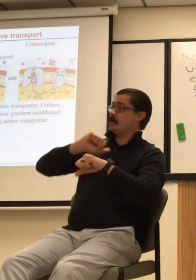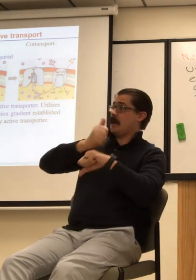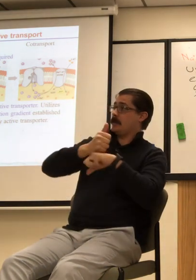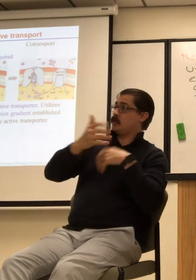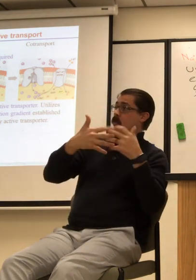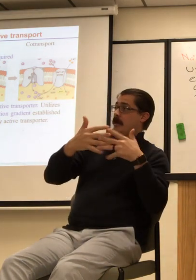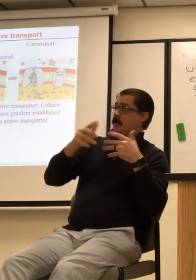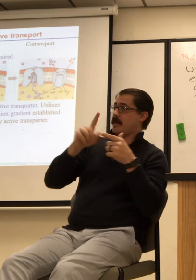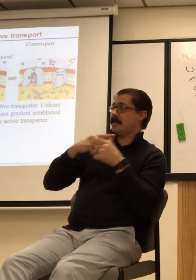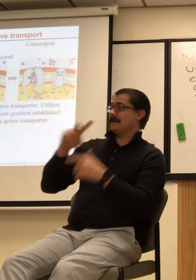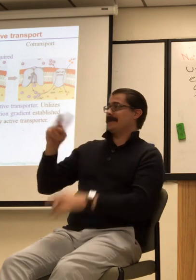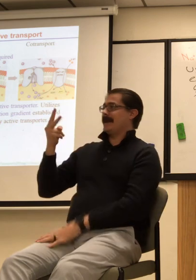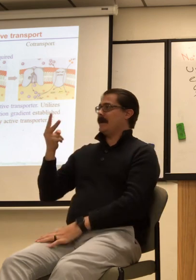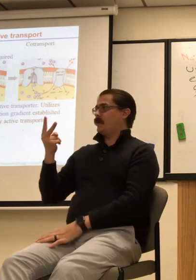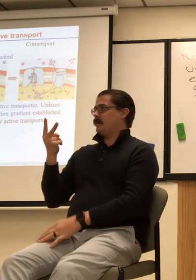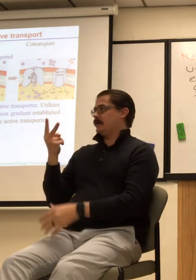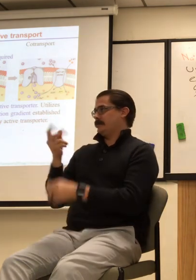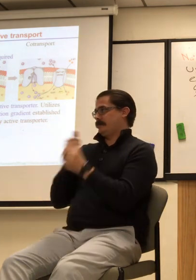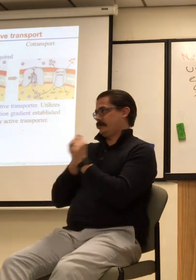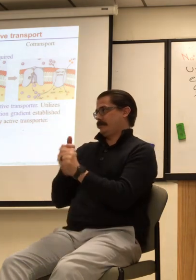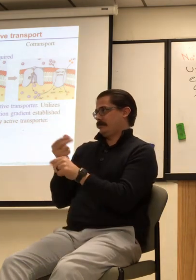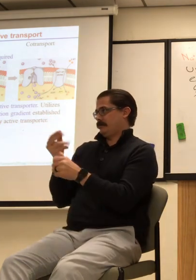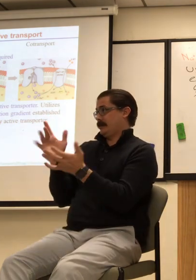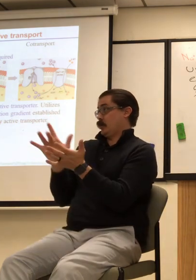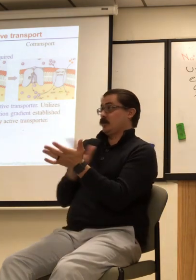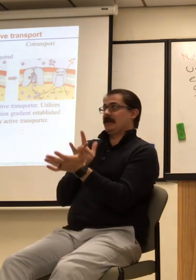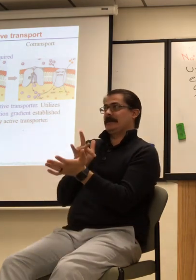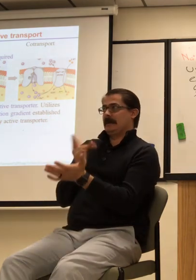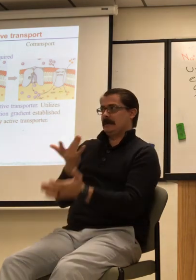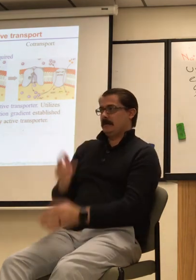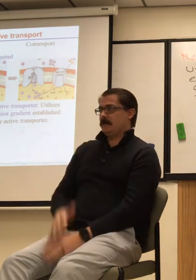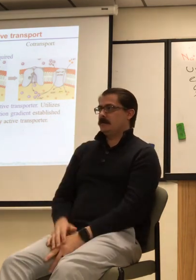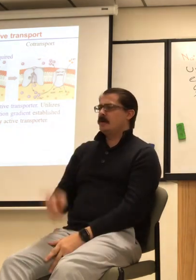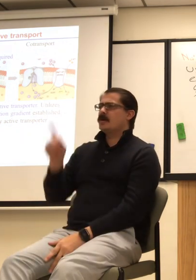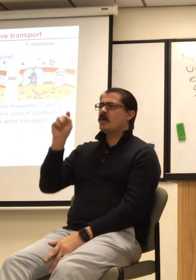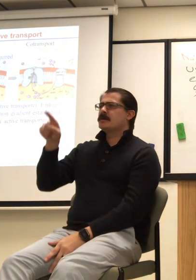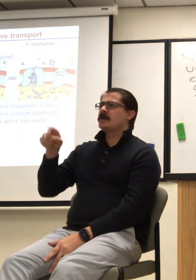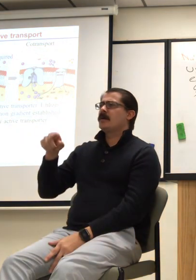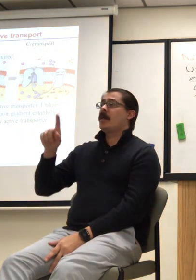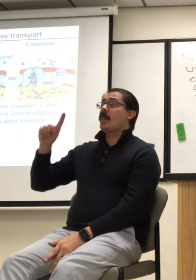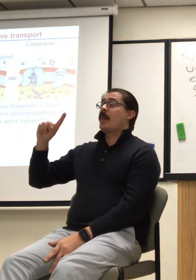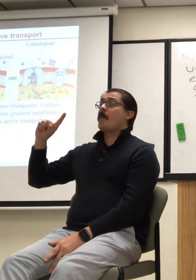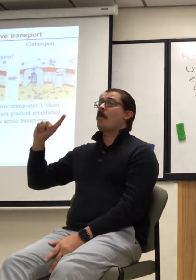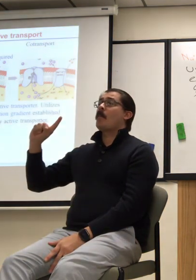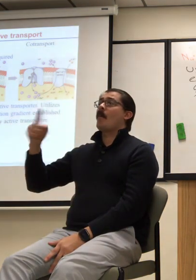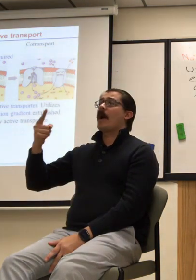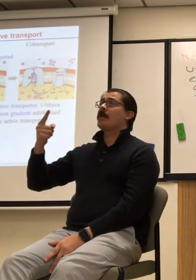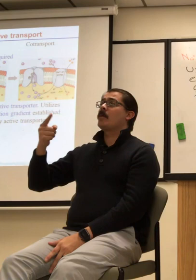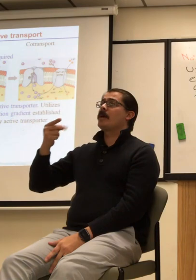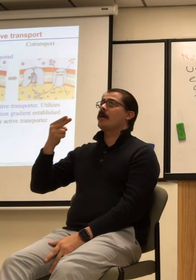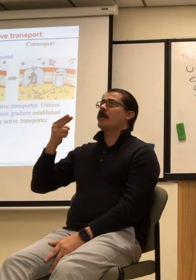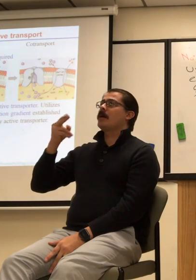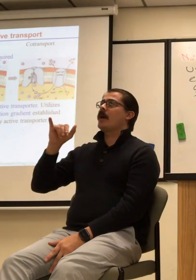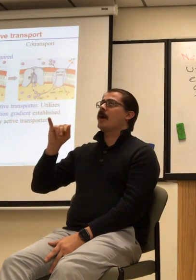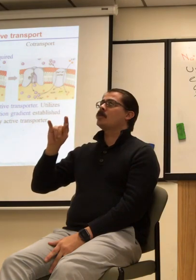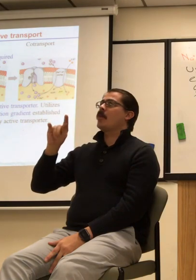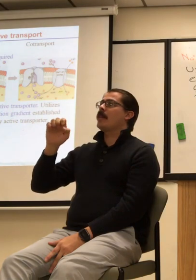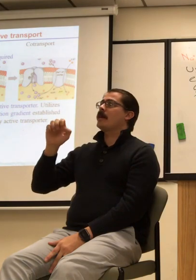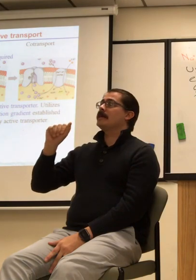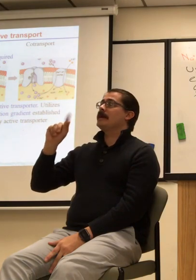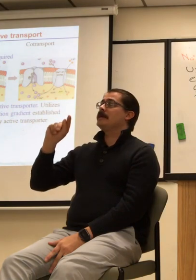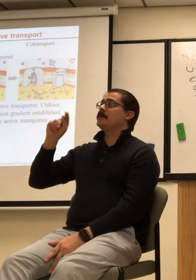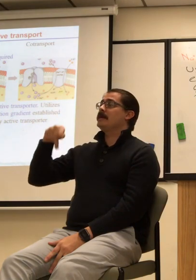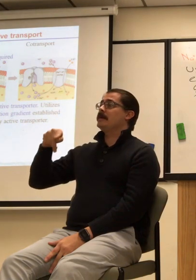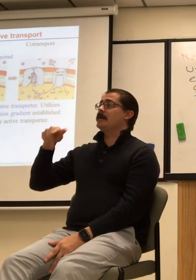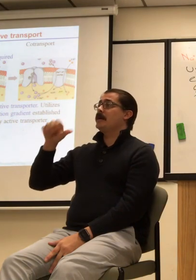just uses it. Okay. So let me ask you a question. Does the primary hydrolyze ATP, yes or